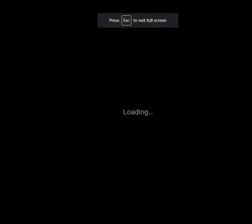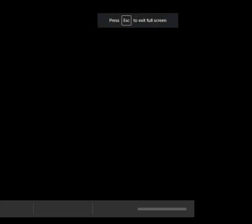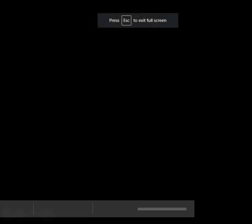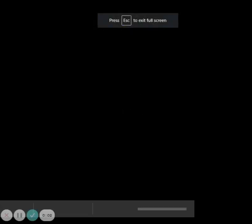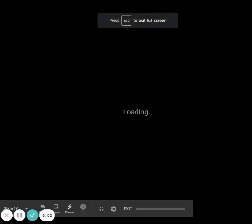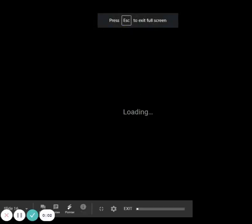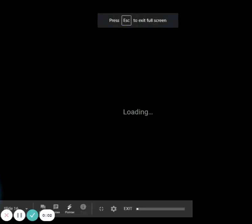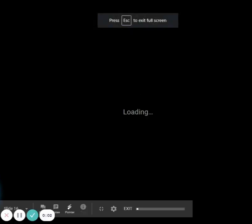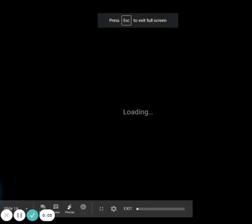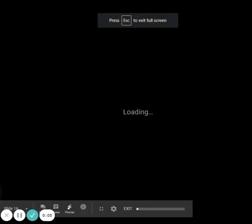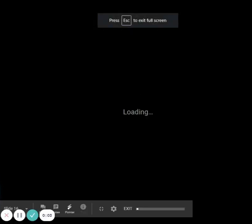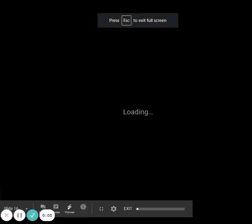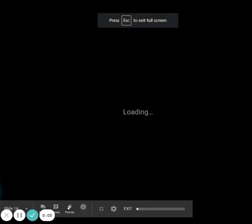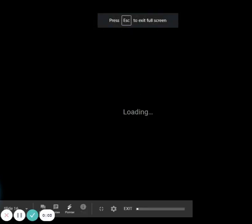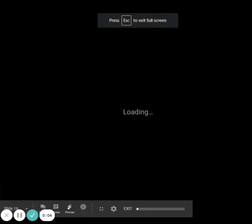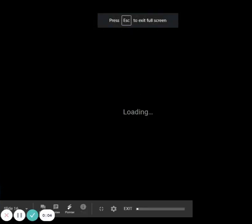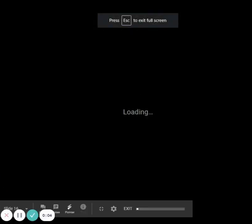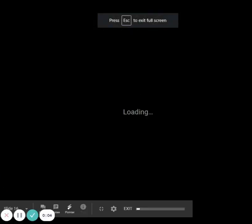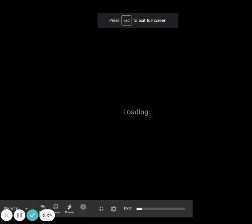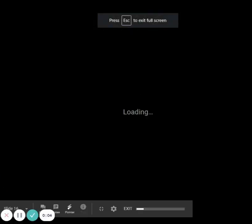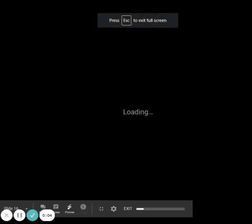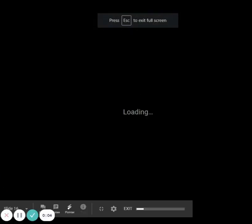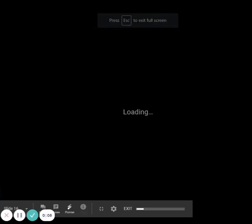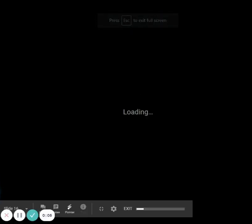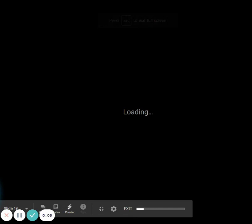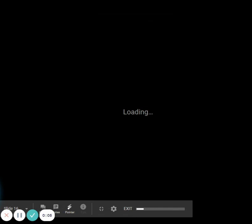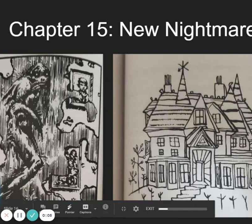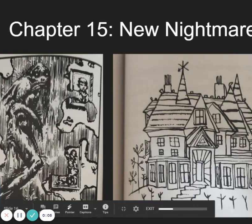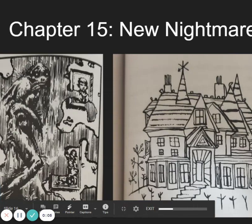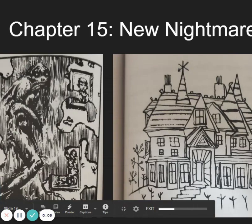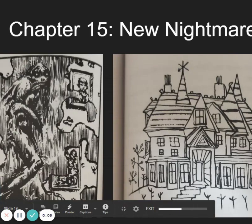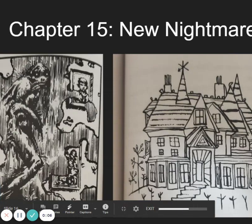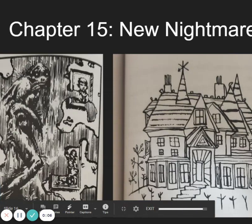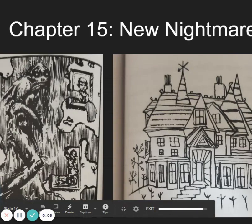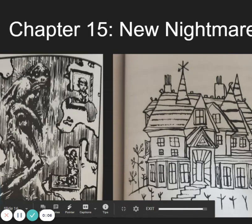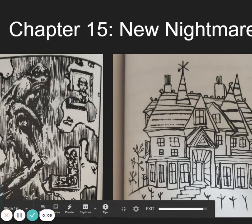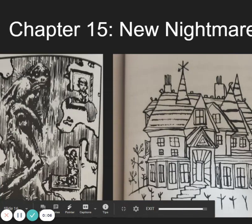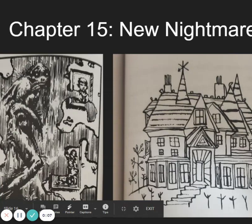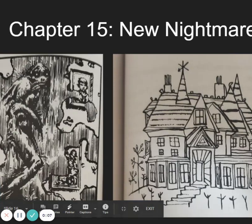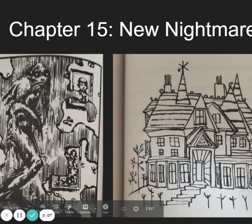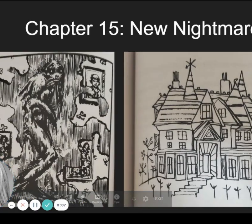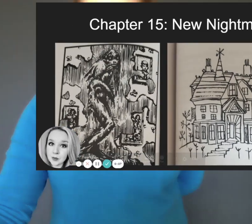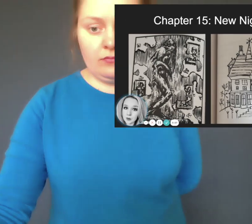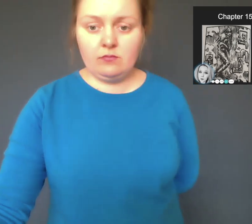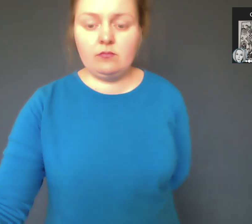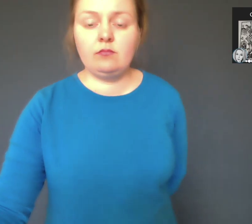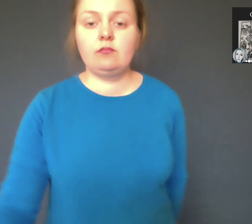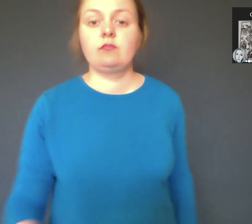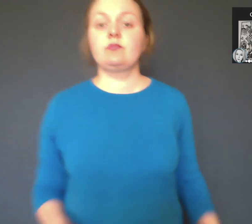Okay, today we are going to be reading chapter 15 of The Thief of Always, and it is titled New